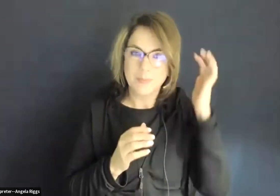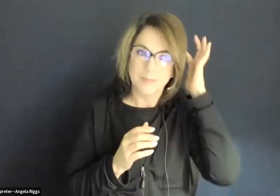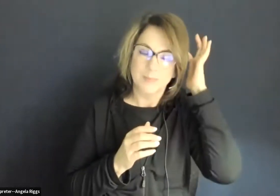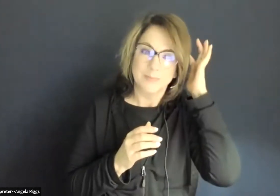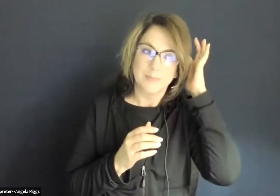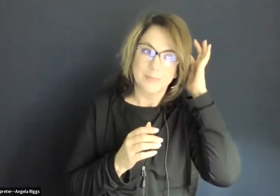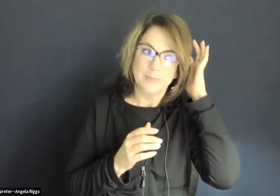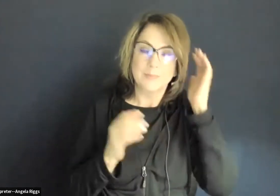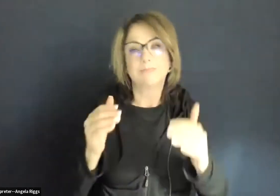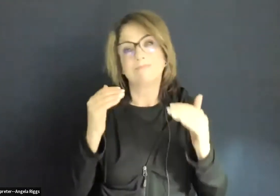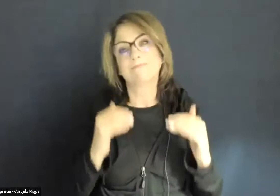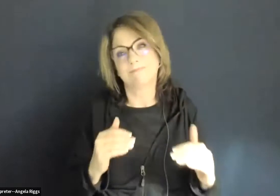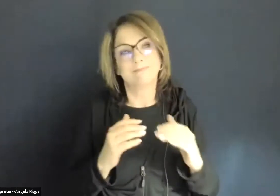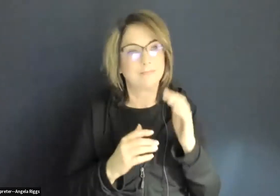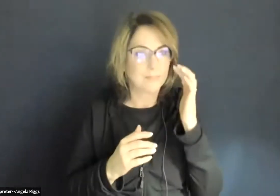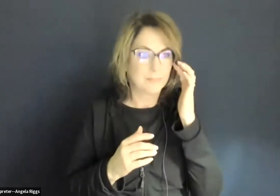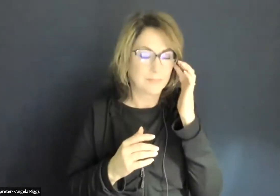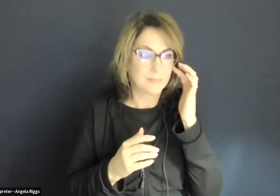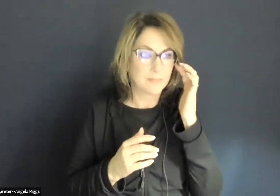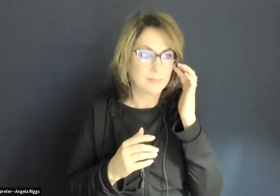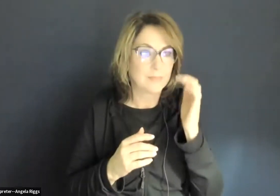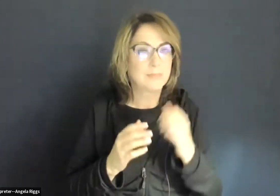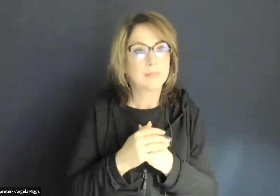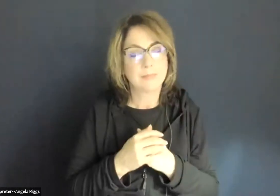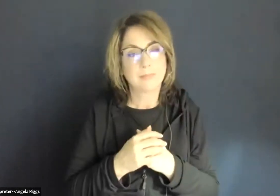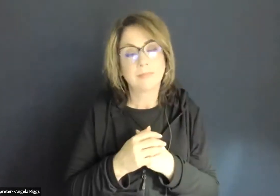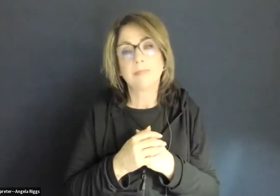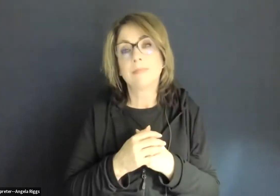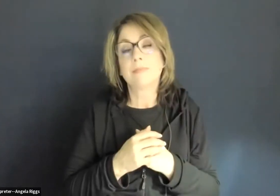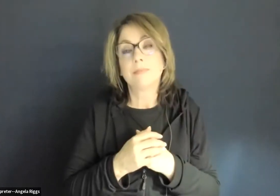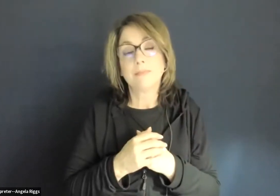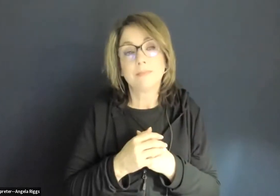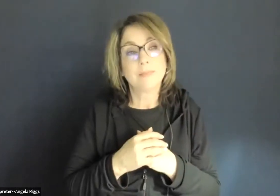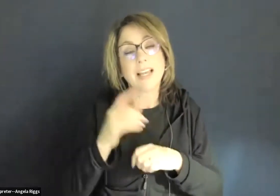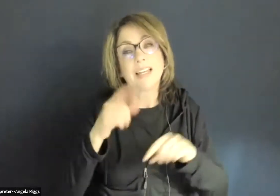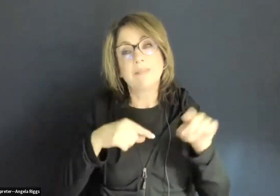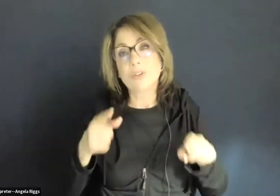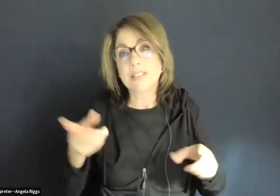Let's move to the next slide. Diversity and inclusion in practice.